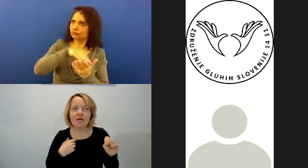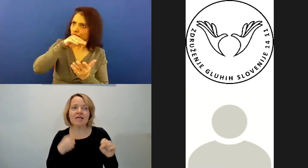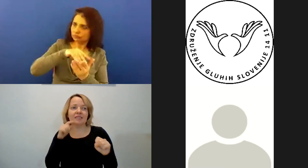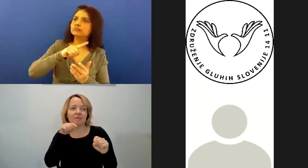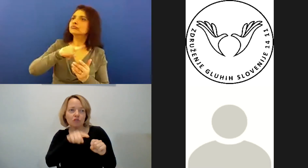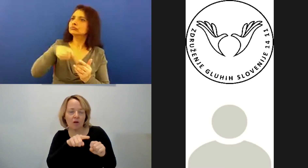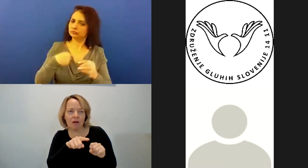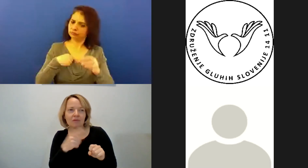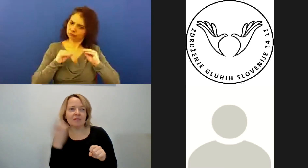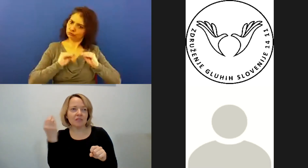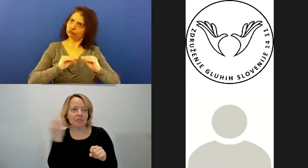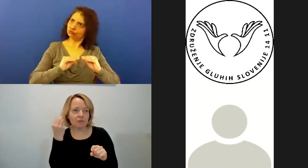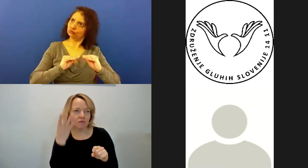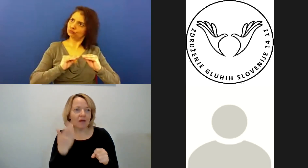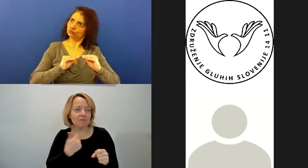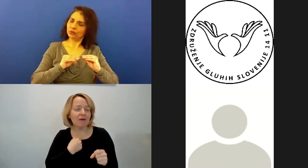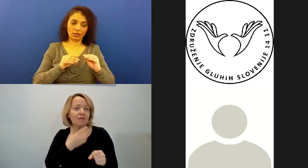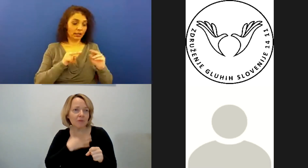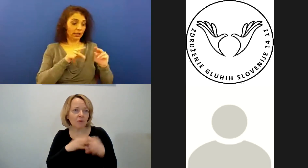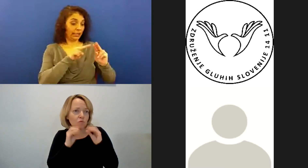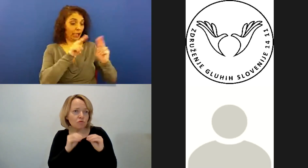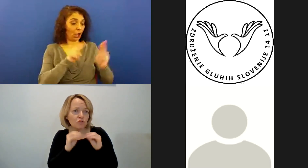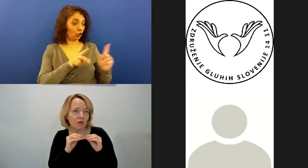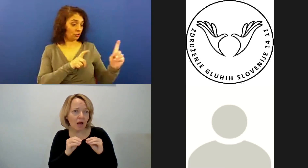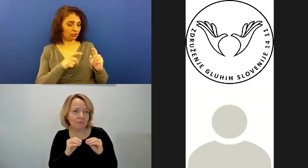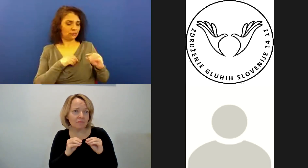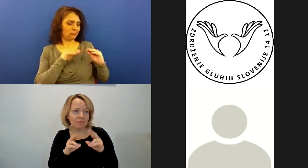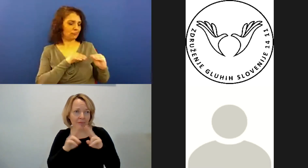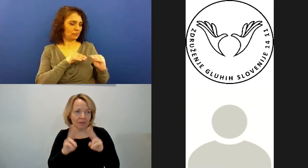Then I contacted other deaf refugees